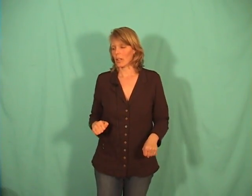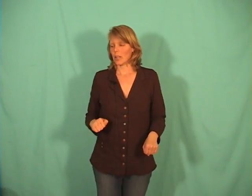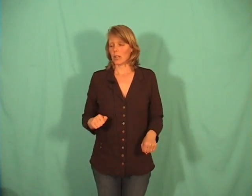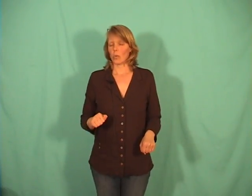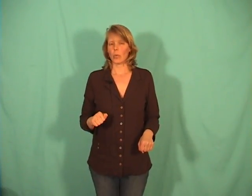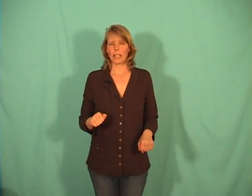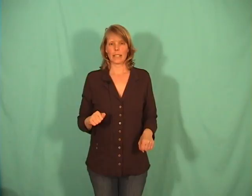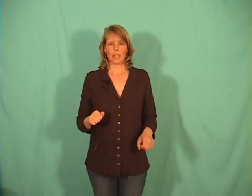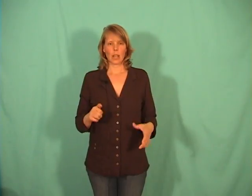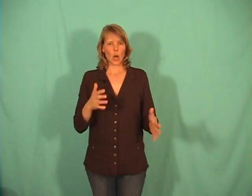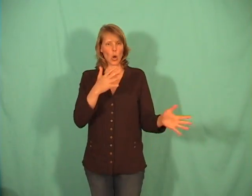Wind.